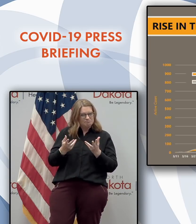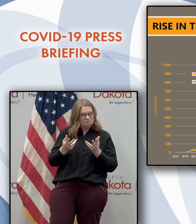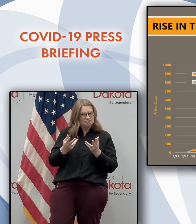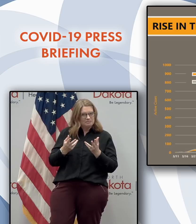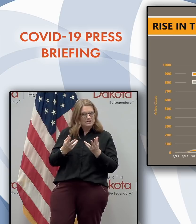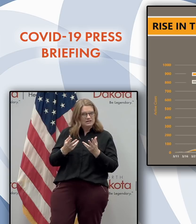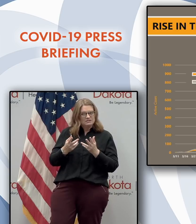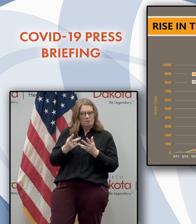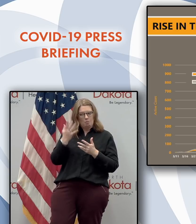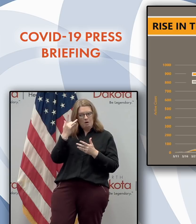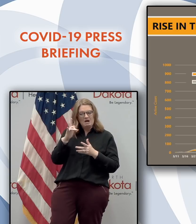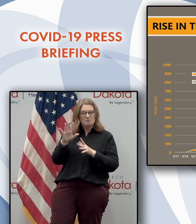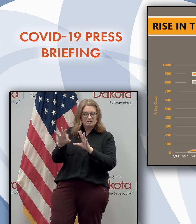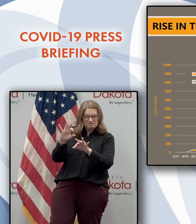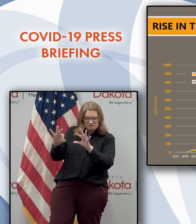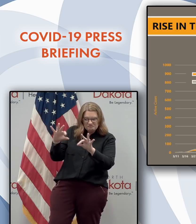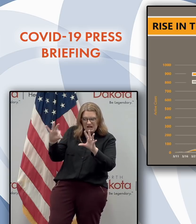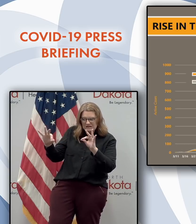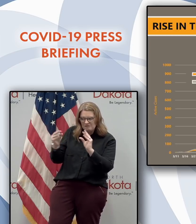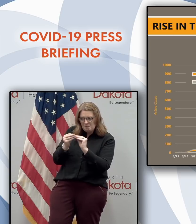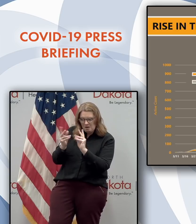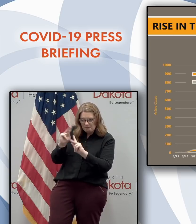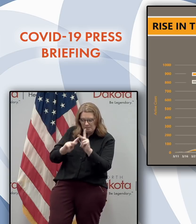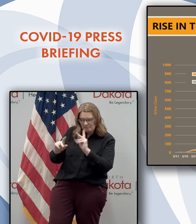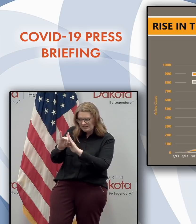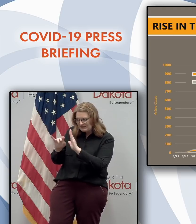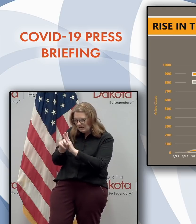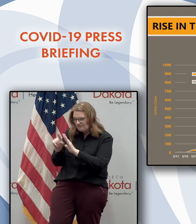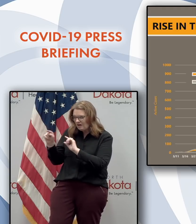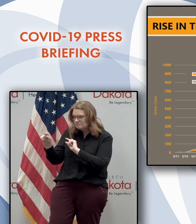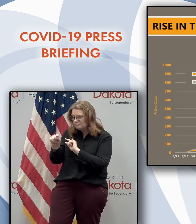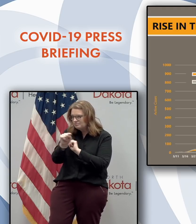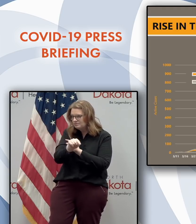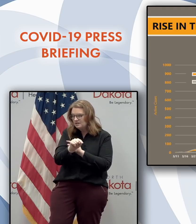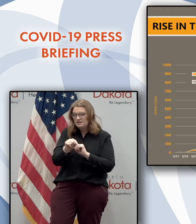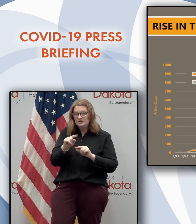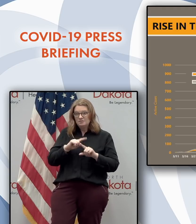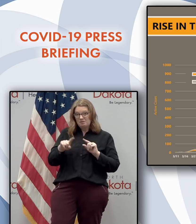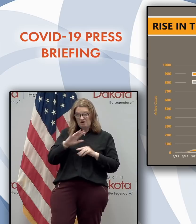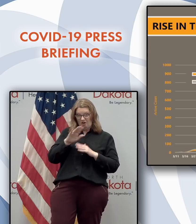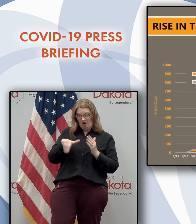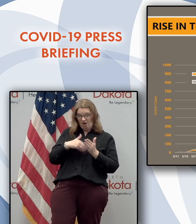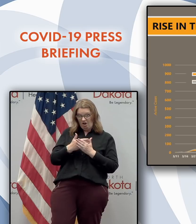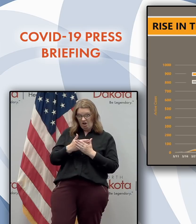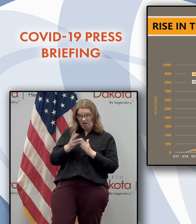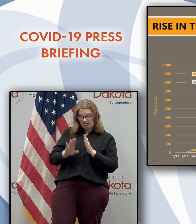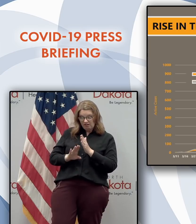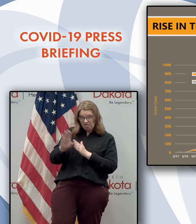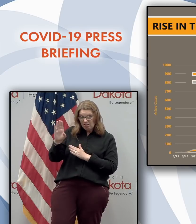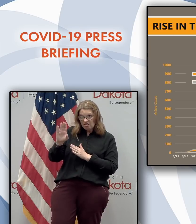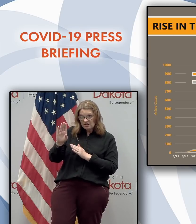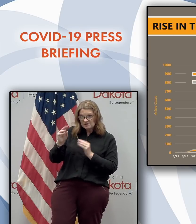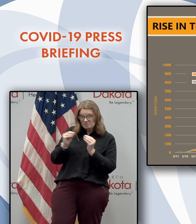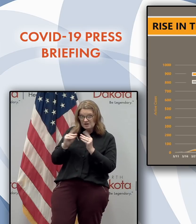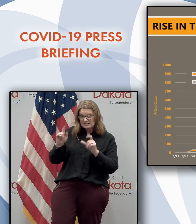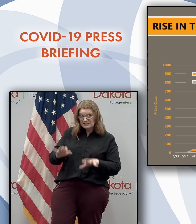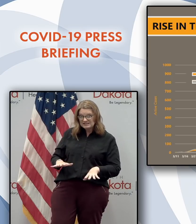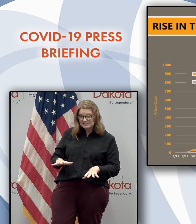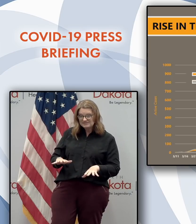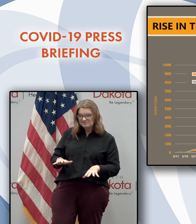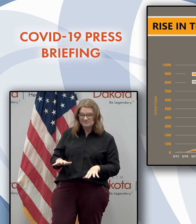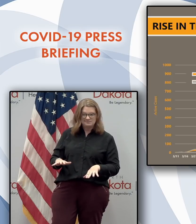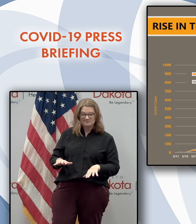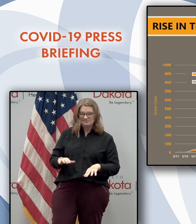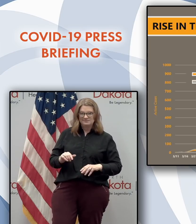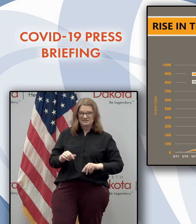we're just finding more cases and doing a better job of testing. But you can't explain all of the rise because of more testing, because the slopes of those two lines